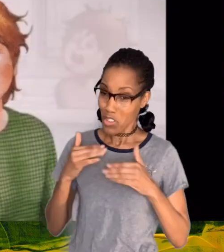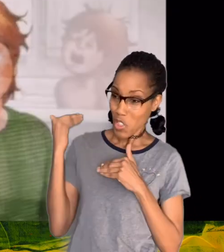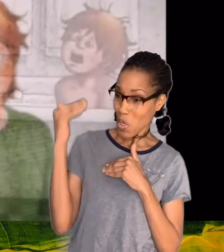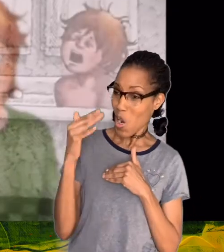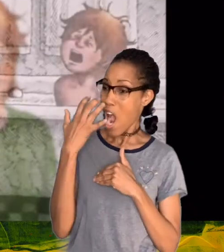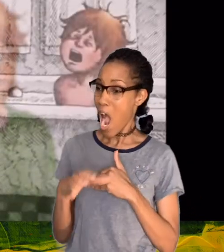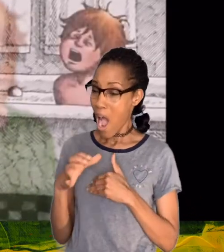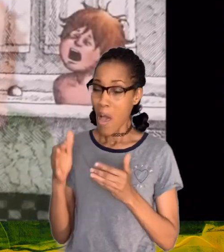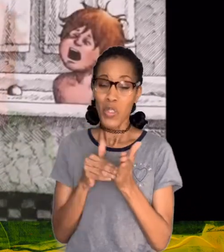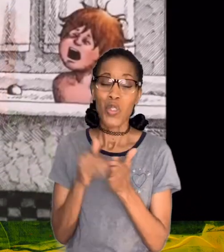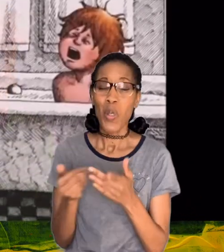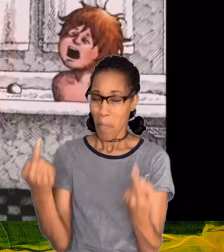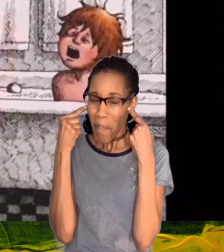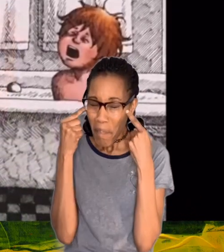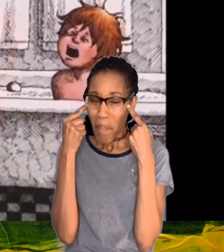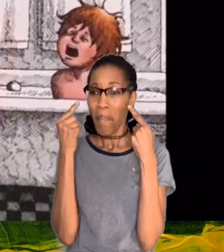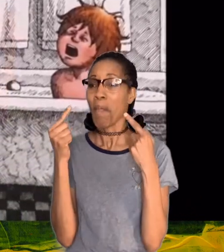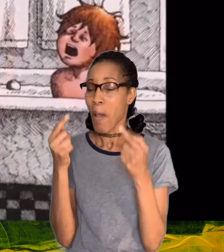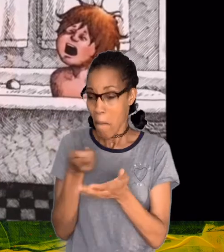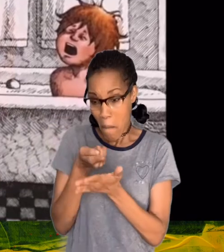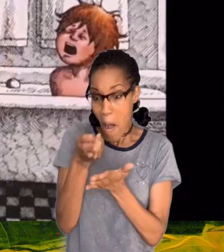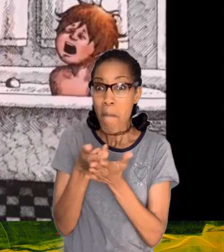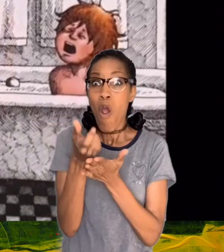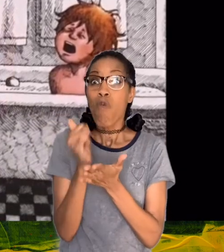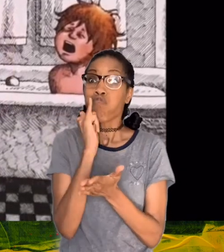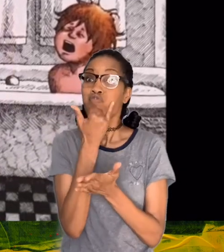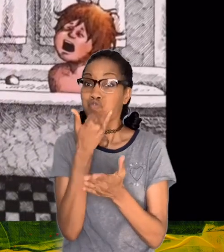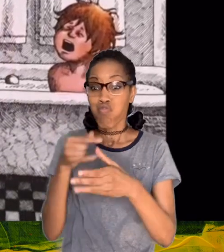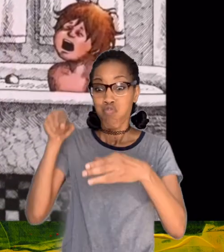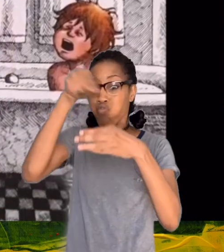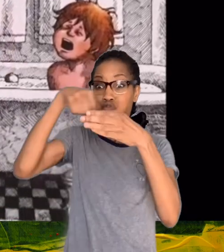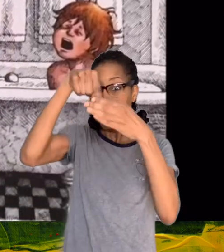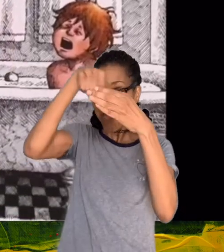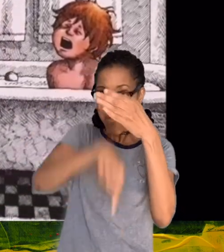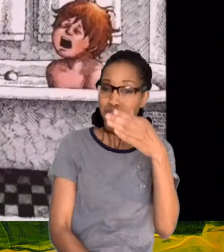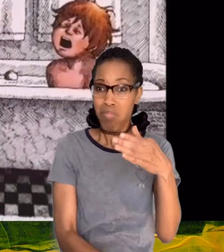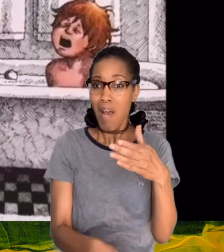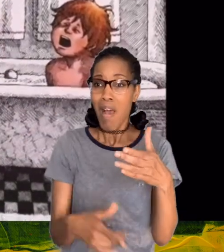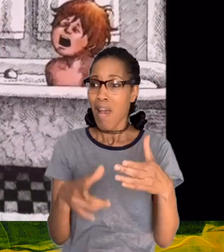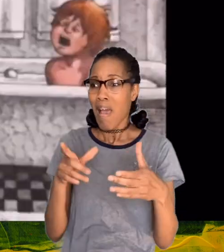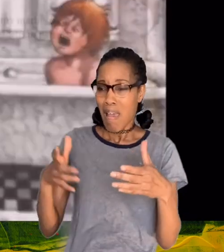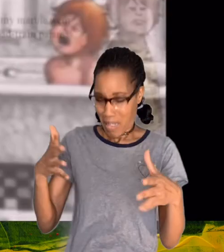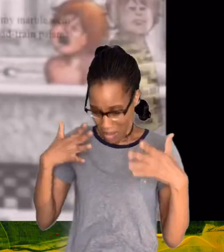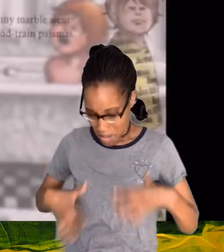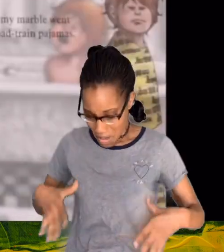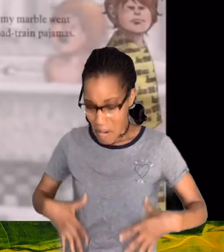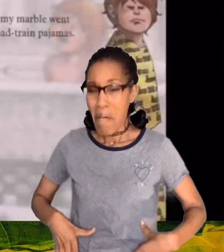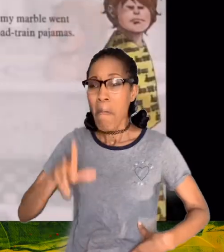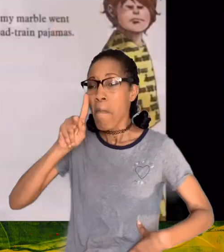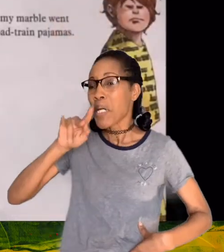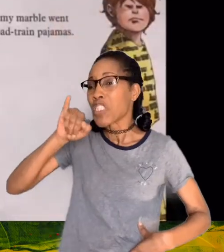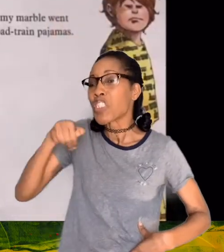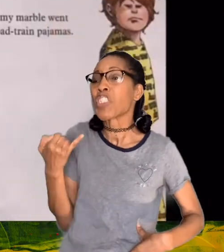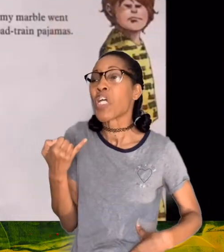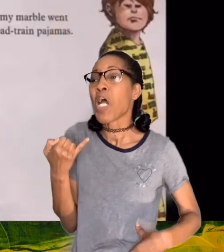There were lima beans for dinner, and I hate limas. There was kissing on